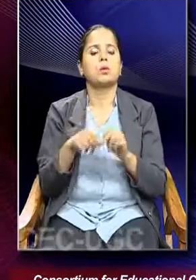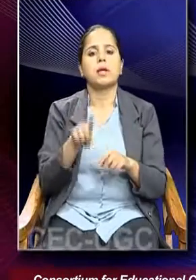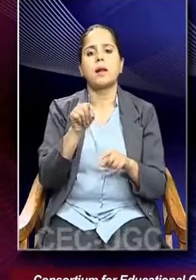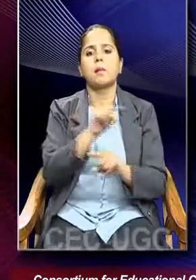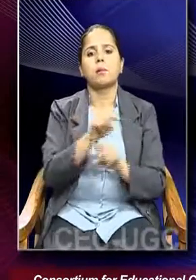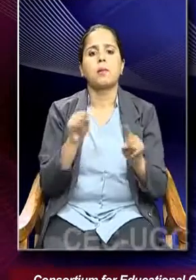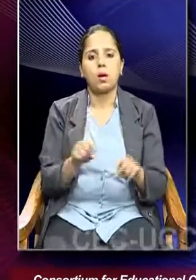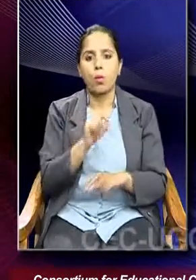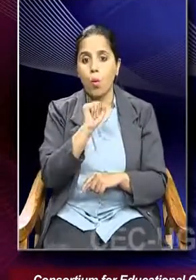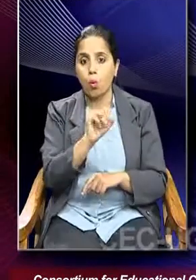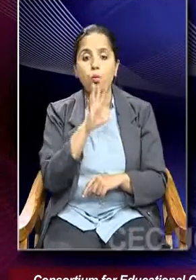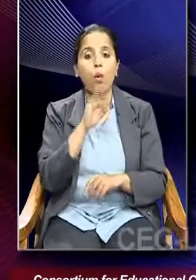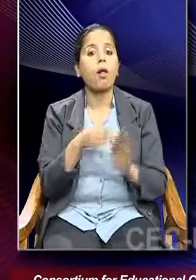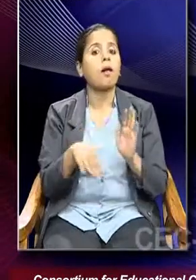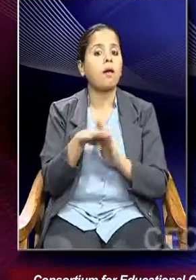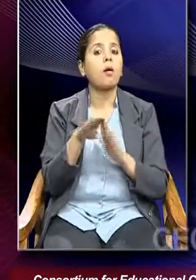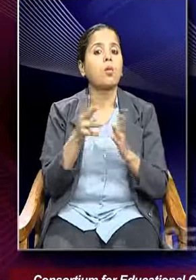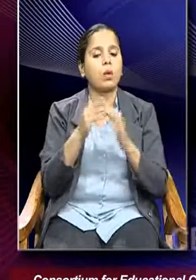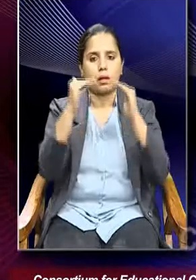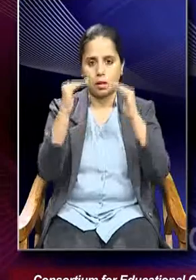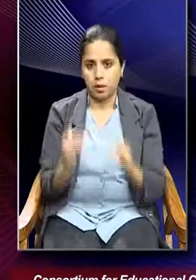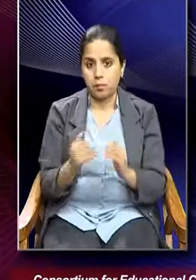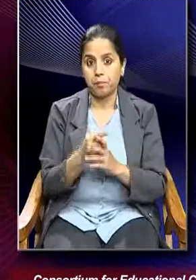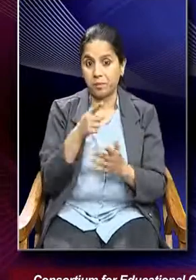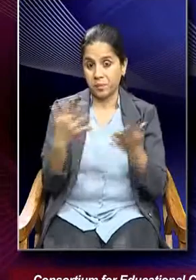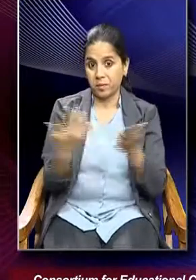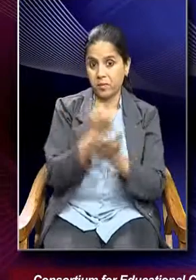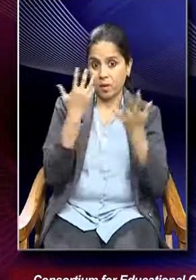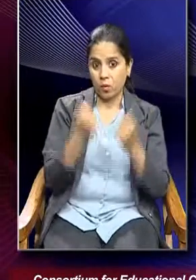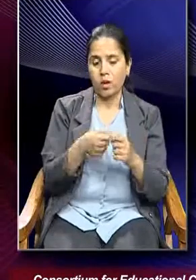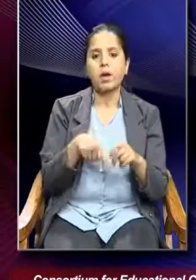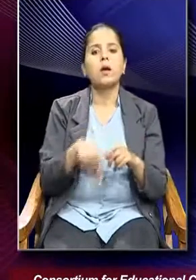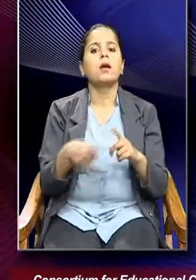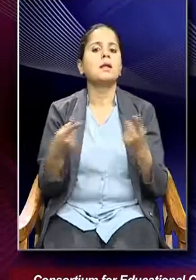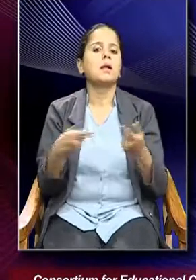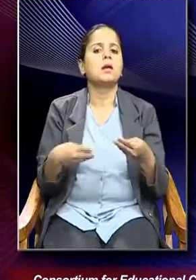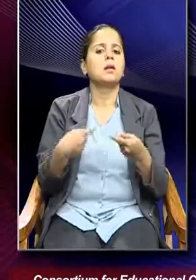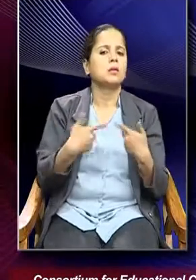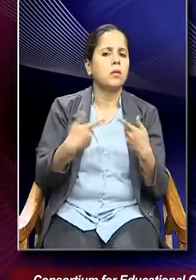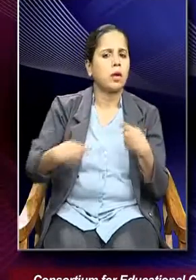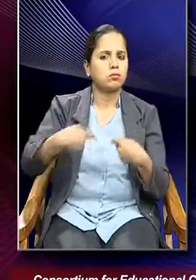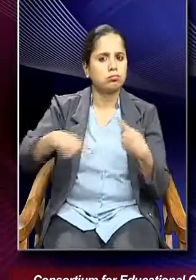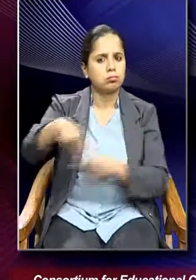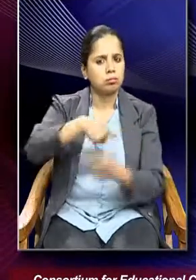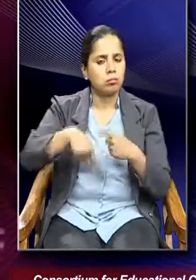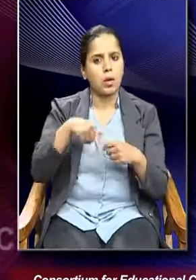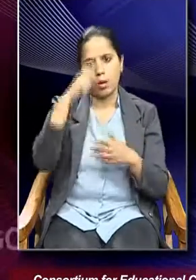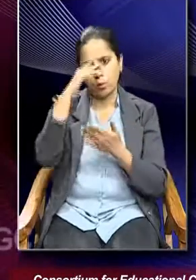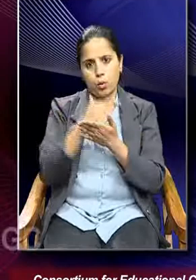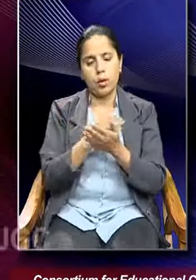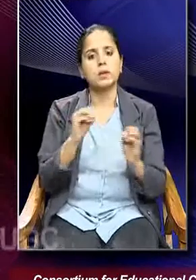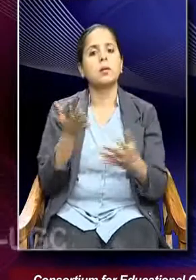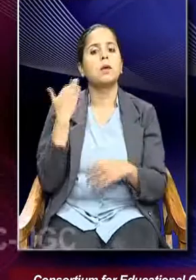of its original level. To attain this, a trading program was launched in 1982 to